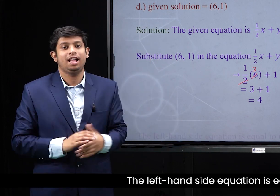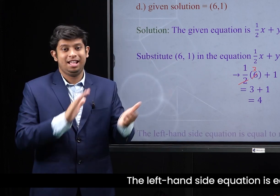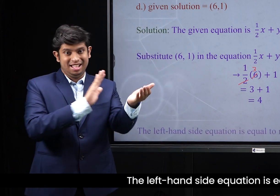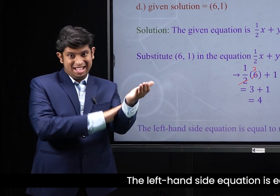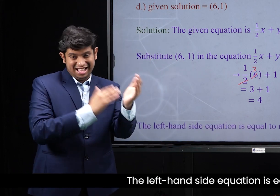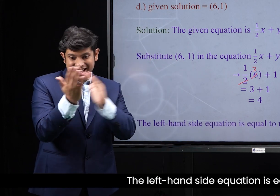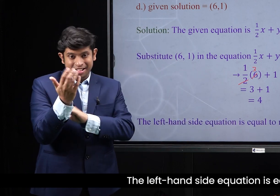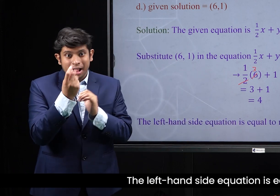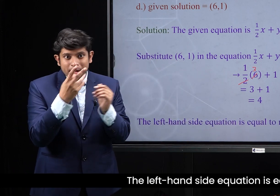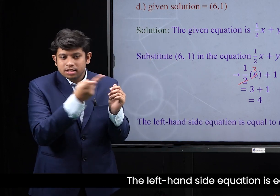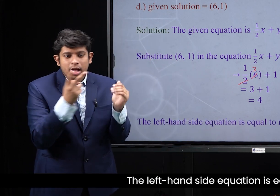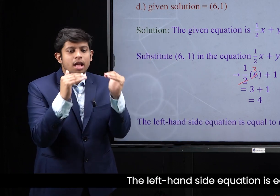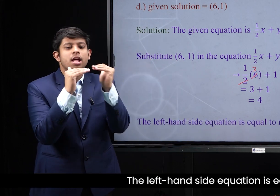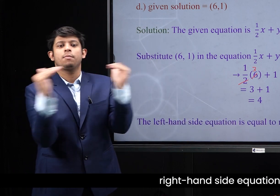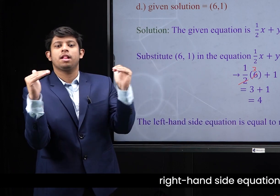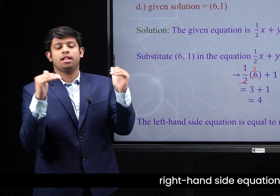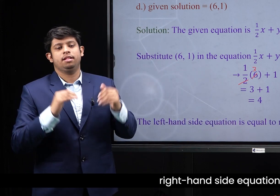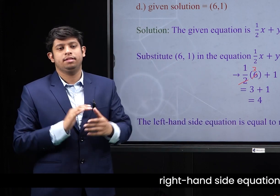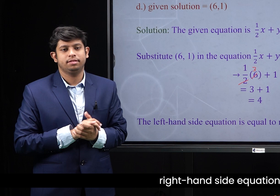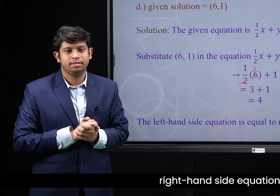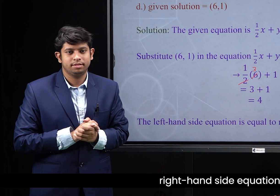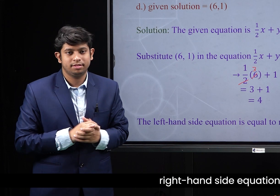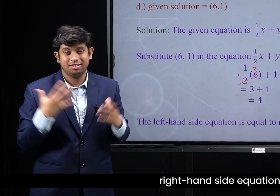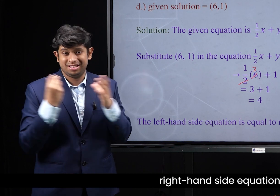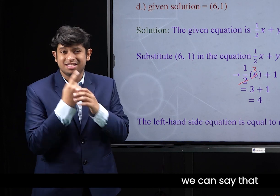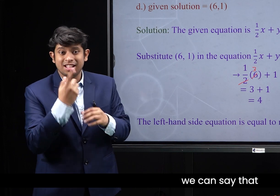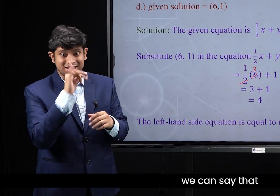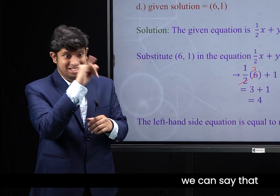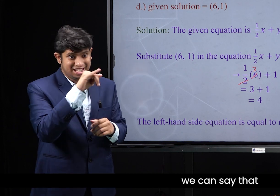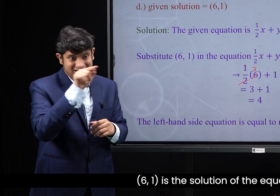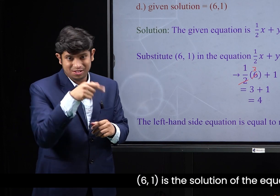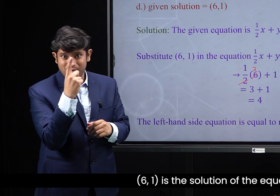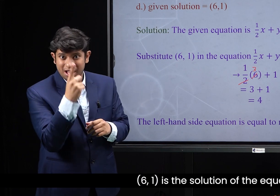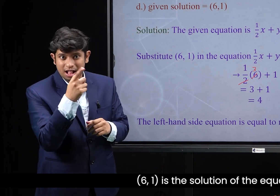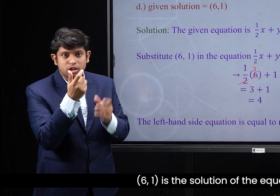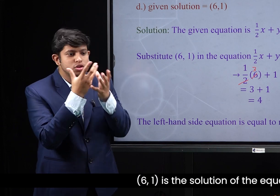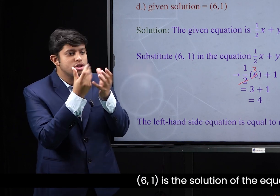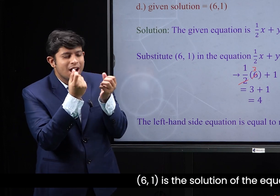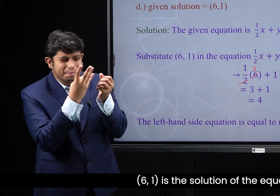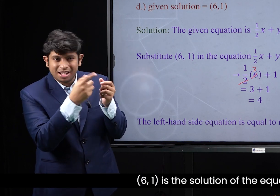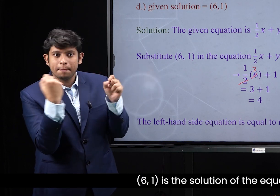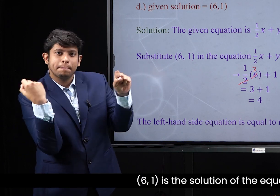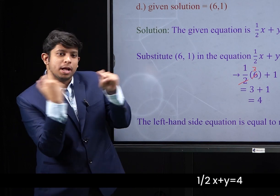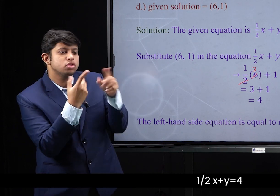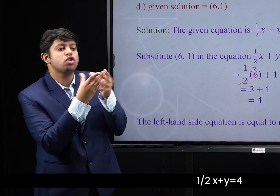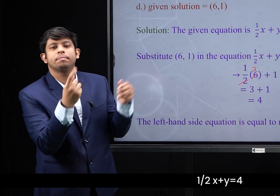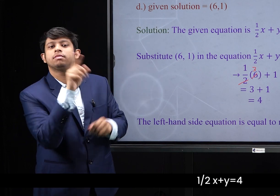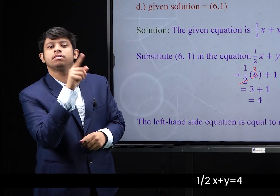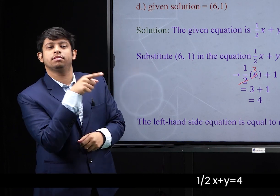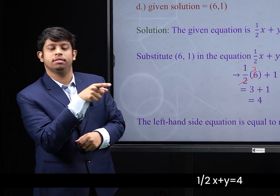The left hand side equation is equal to right hand side equation. We can say that 6 comma 1 is a solution of the equation 1 by 2x plus y equal to